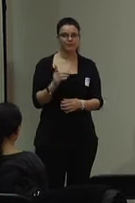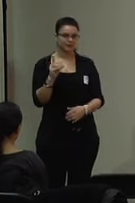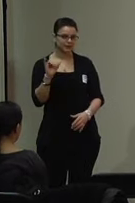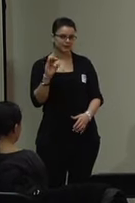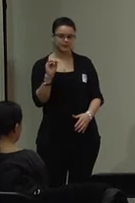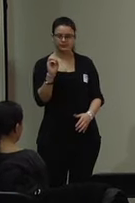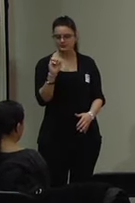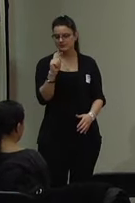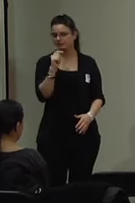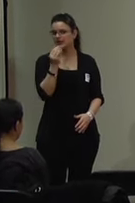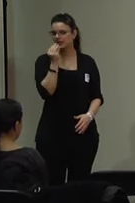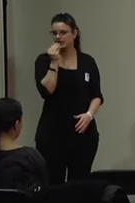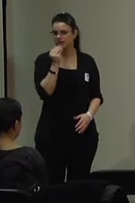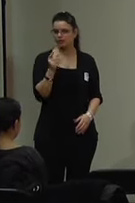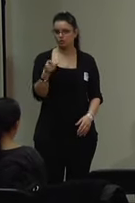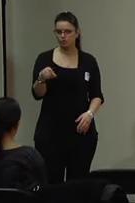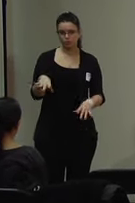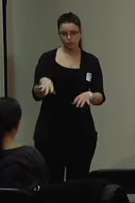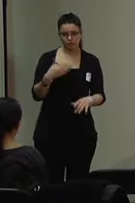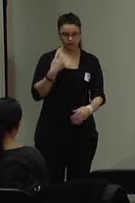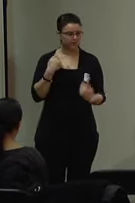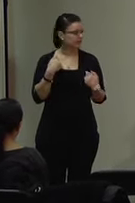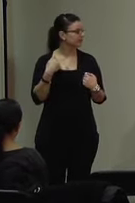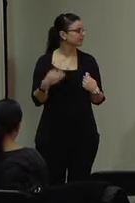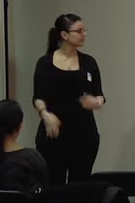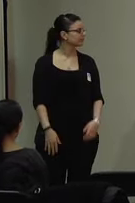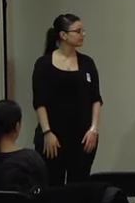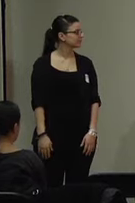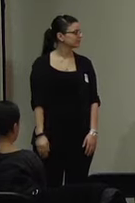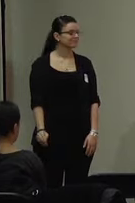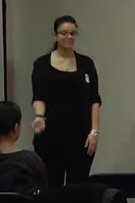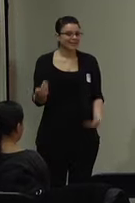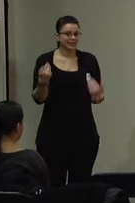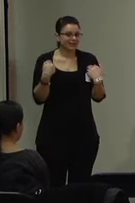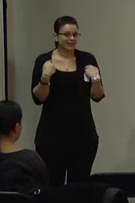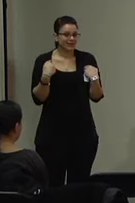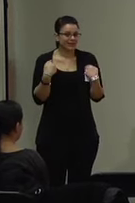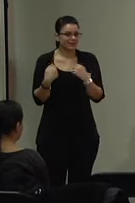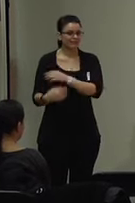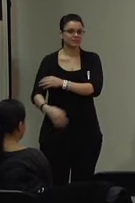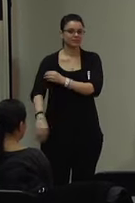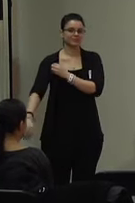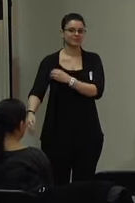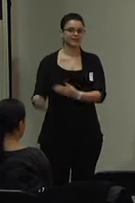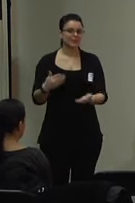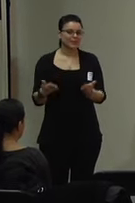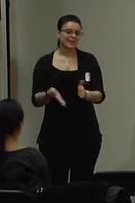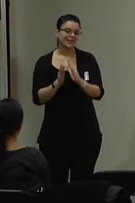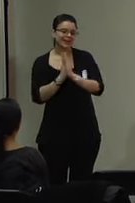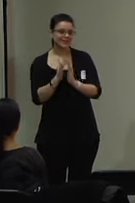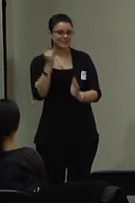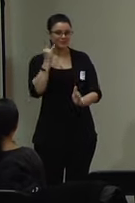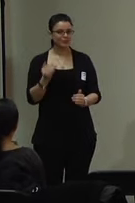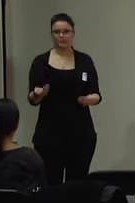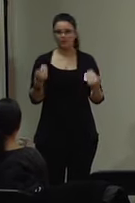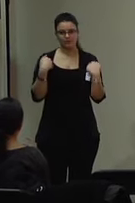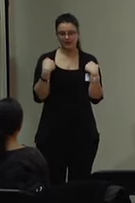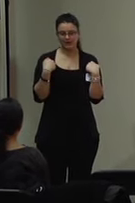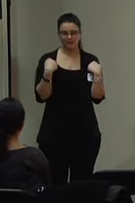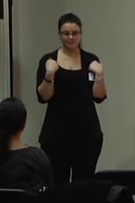And I say, what do you have that I can eat? And if they really don't have anything, I'll say, well, is there anything you could whip up? Maybe some grilled vegetables over